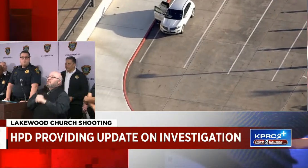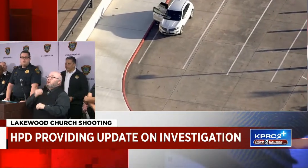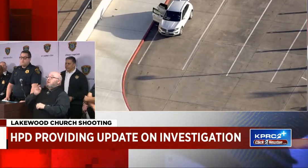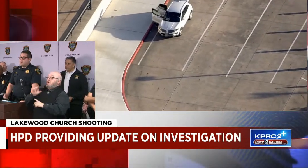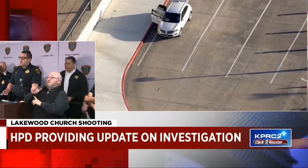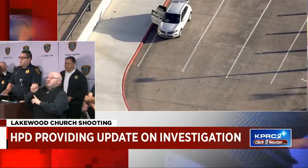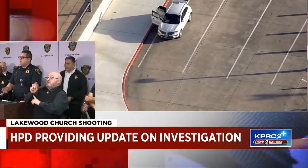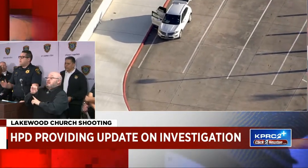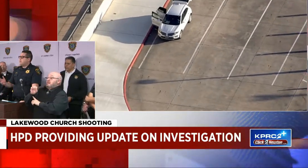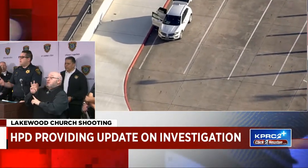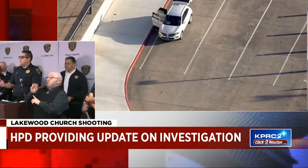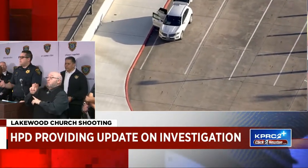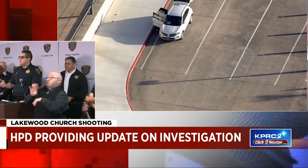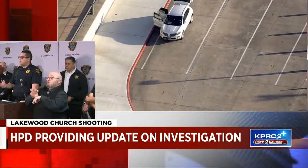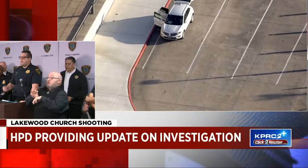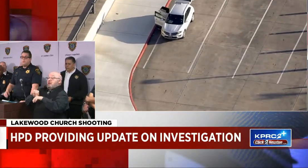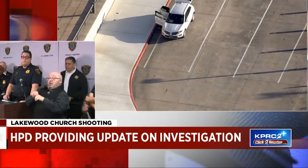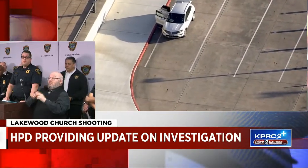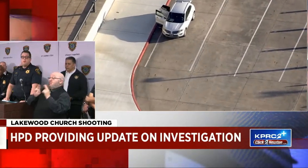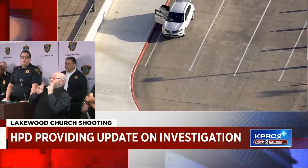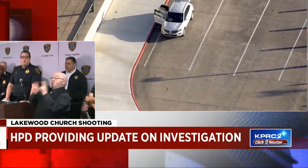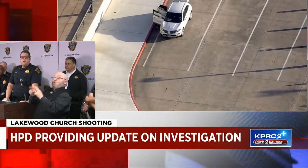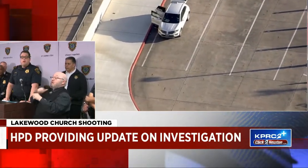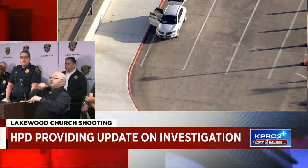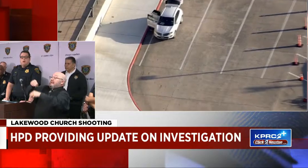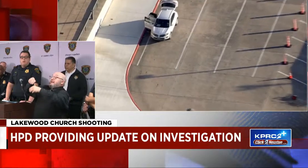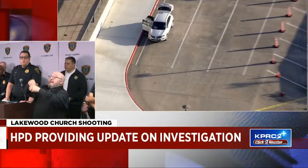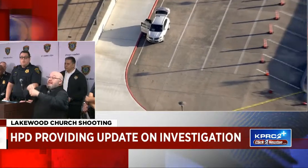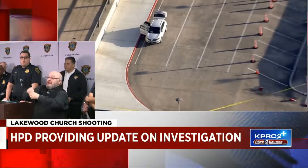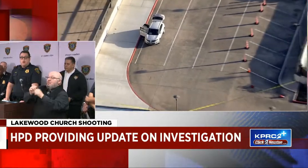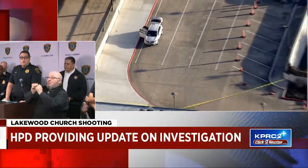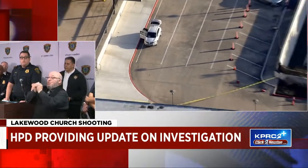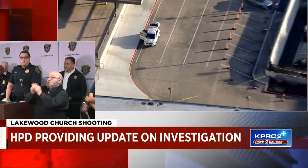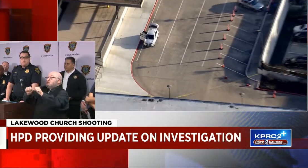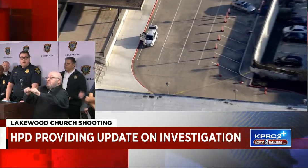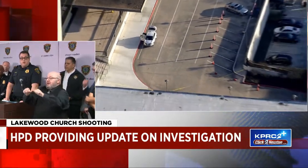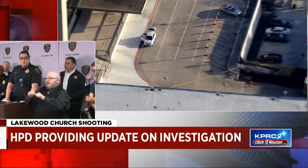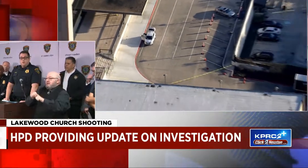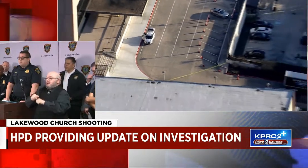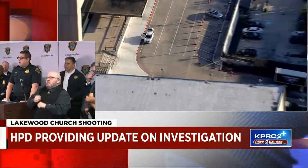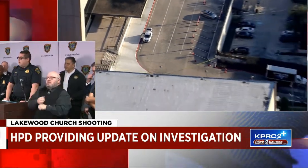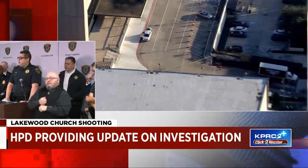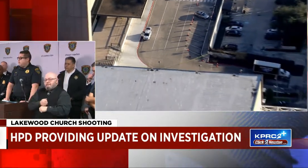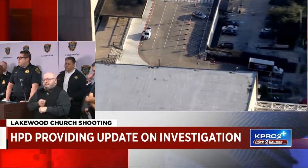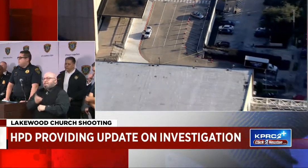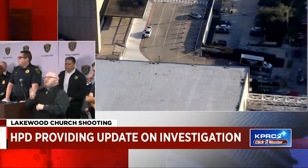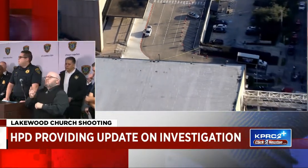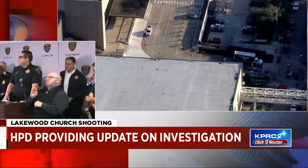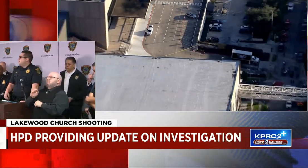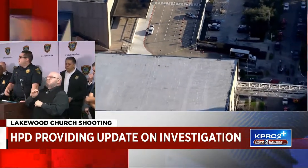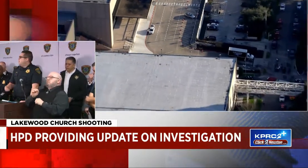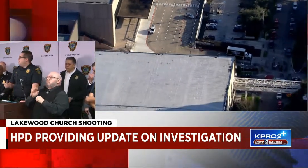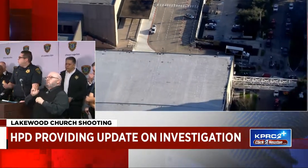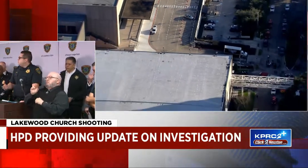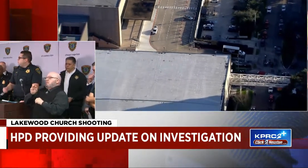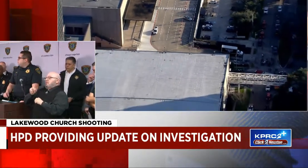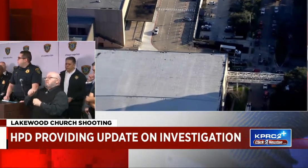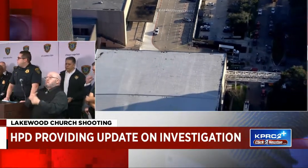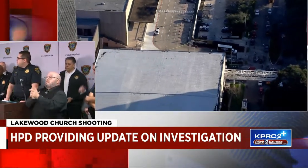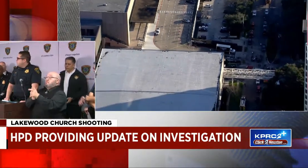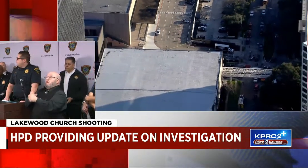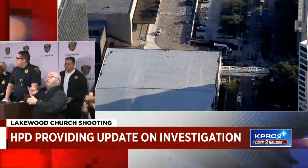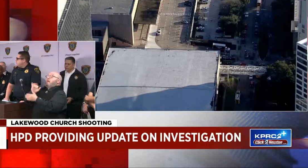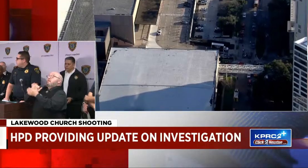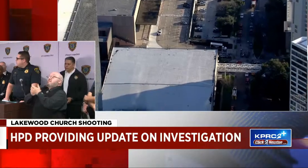Church. She's in the hall, not in the sanctuary. Multiple rounds are fired by her, at which